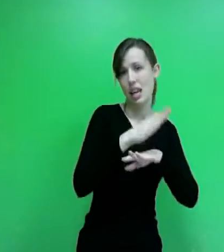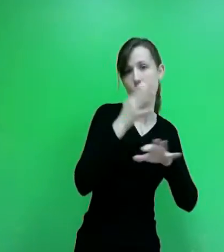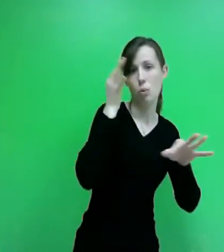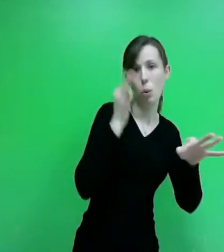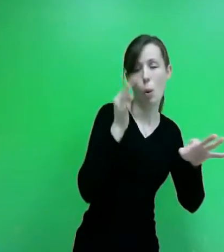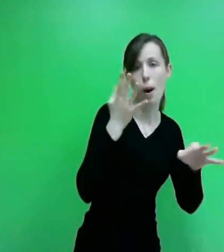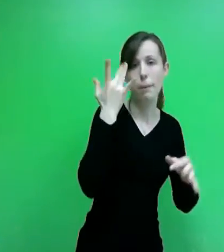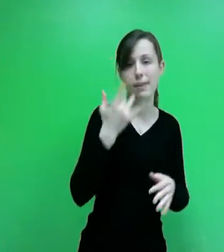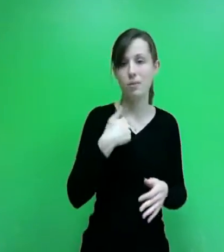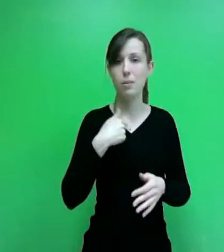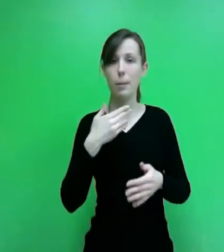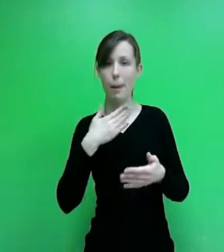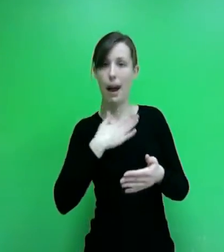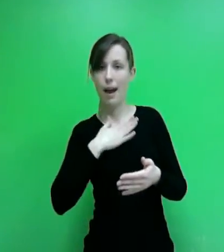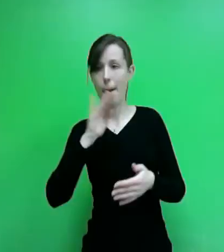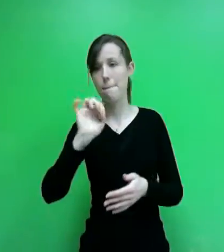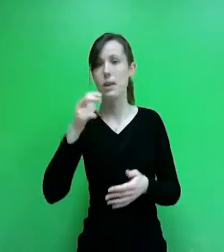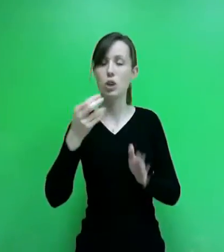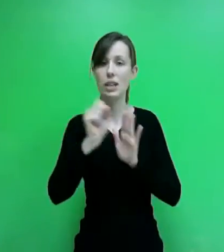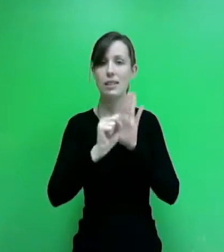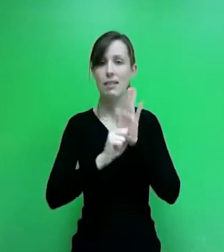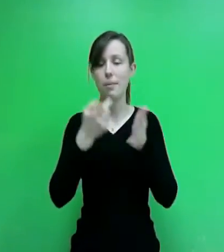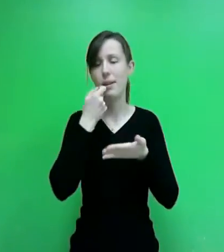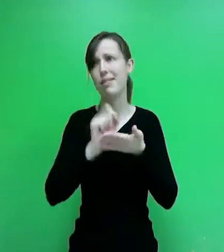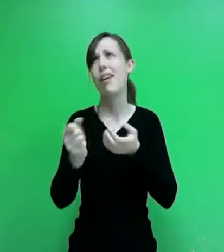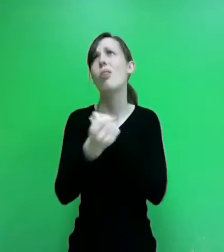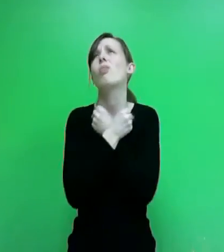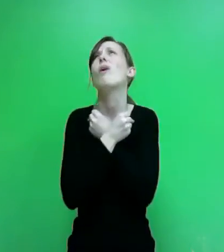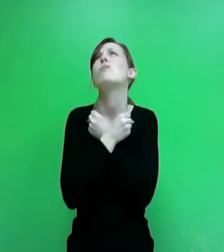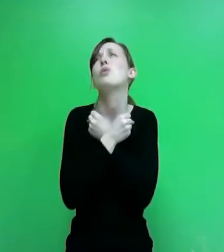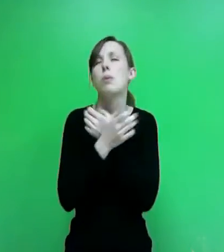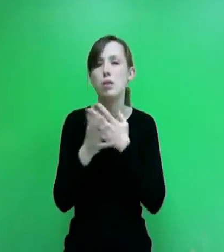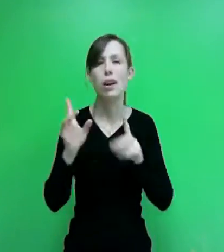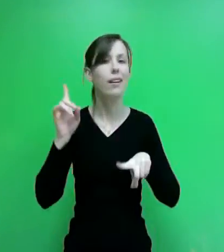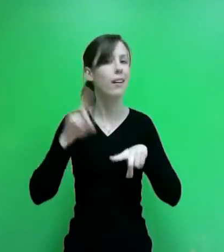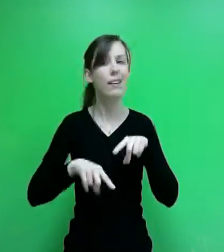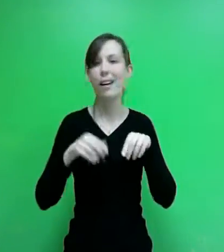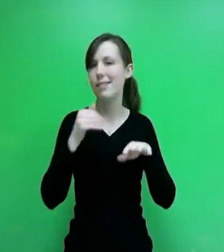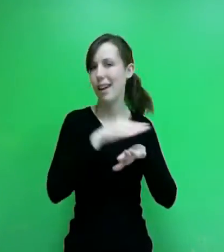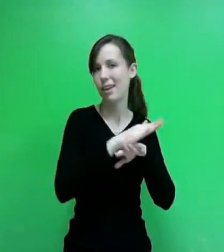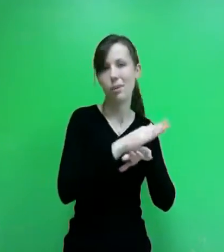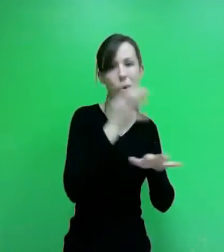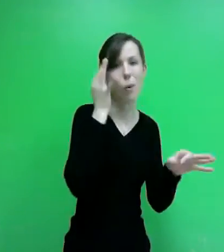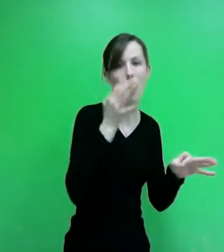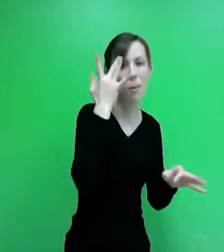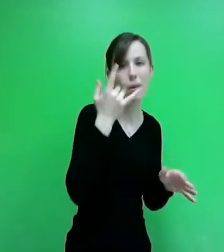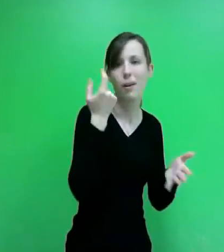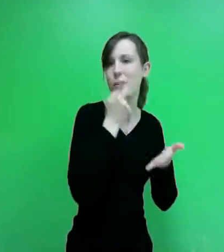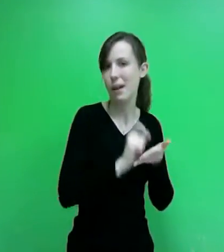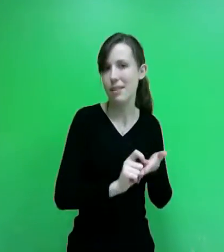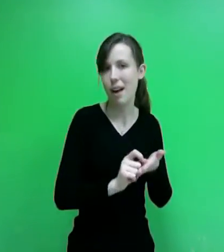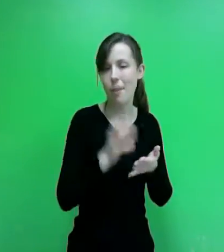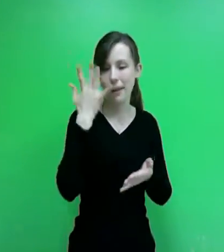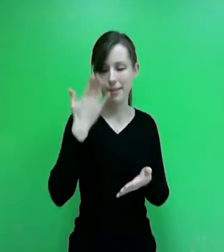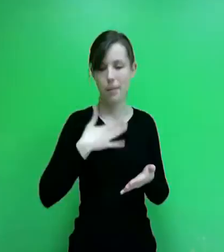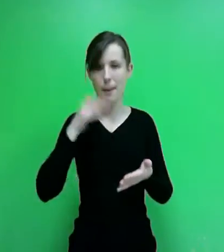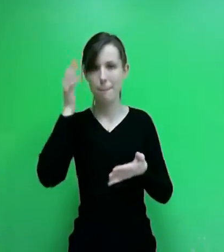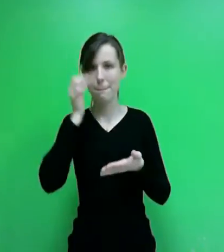my Michigan State pencils, that I just loved so much, I cannot take you to court for a pencil because my pencil isn't the value of